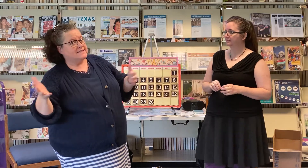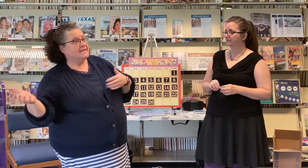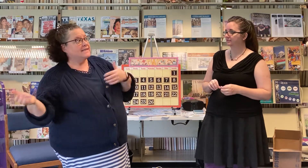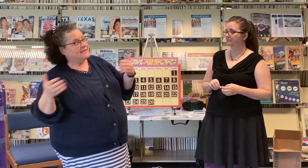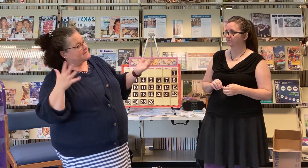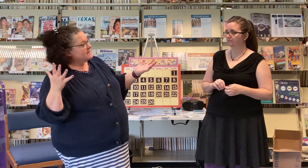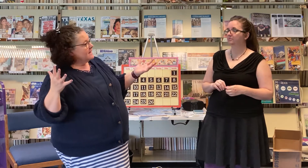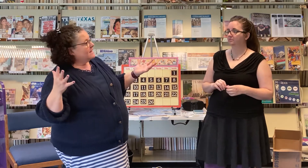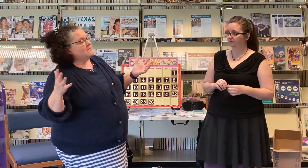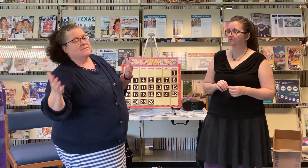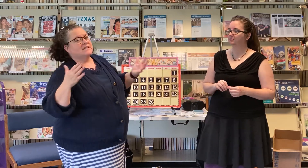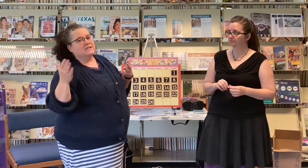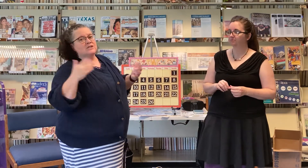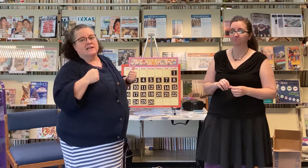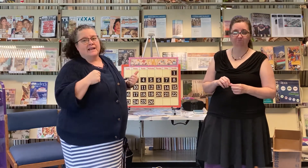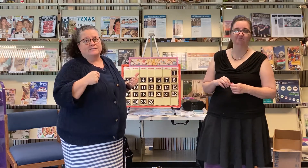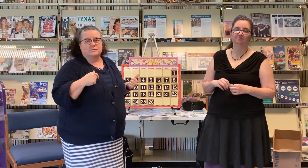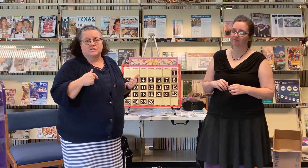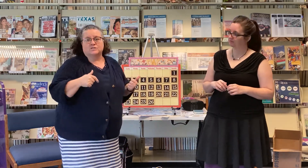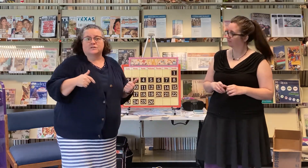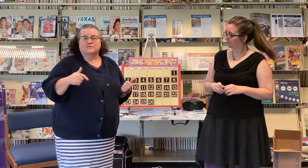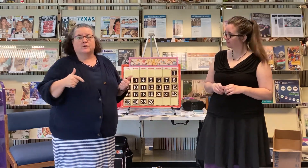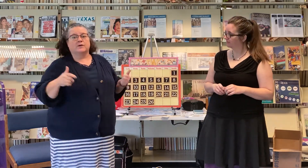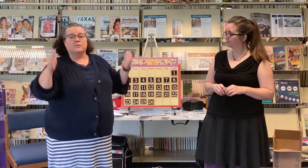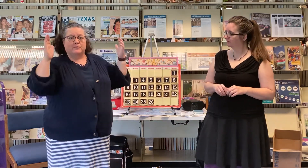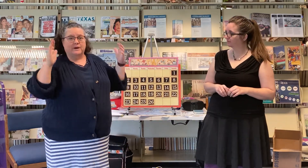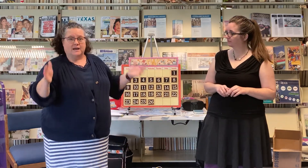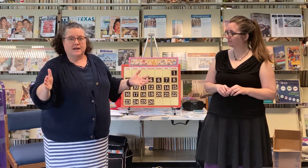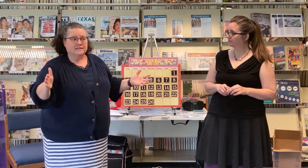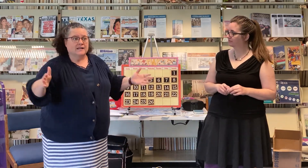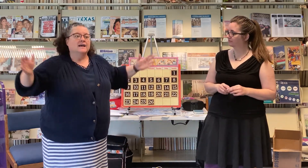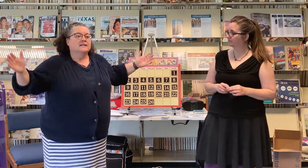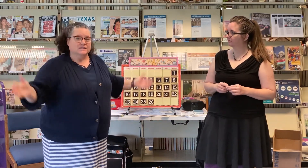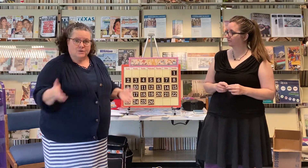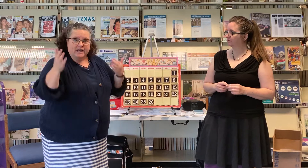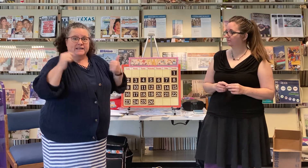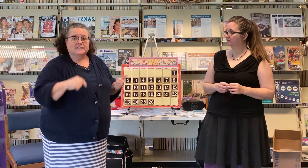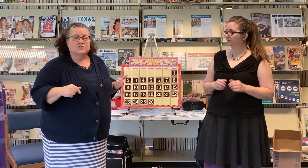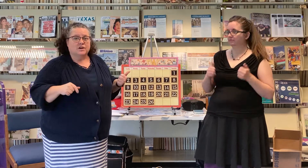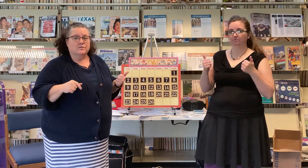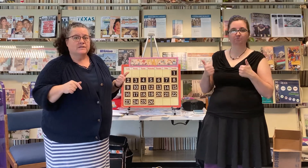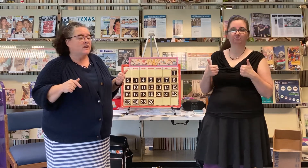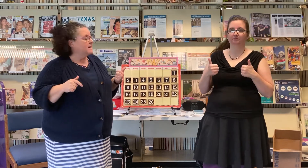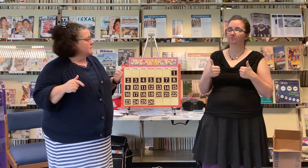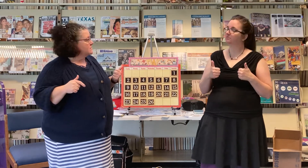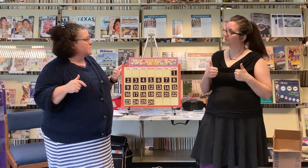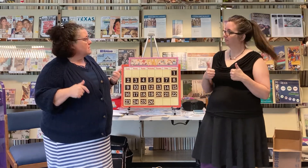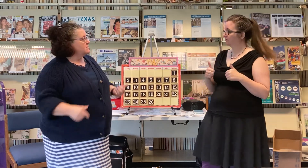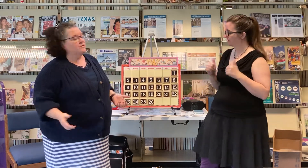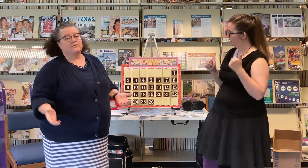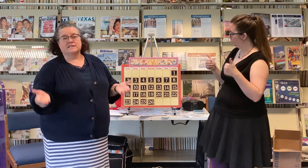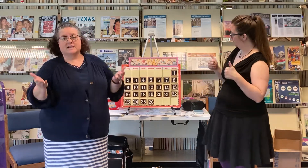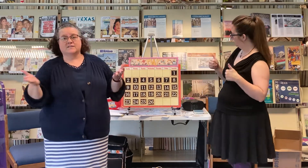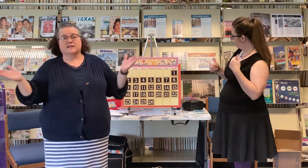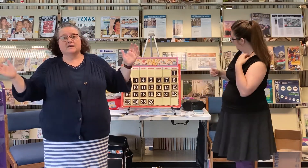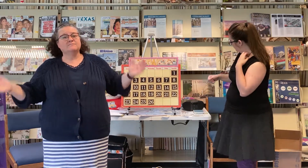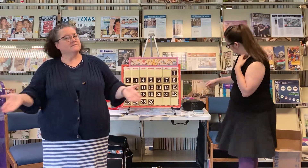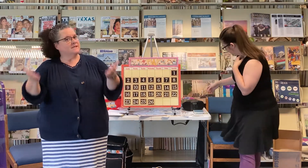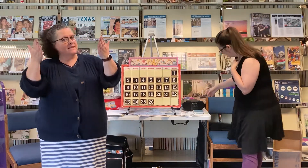sea. And Miss Angela and I have some good stories for you, but let's go ahead and get started with our hello song. So friends out there,